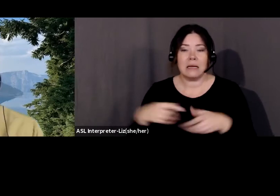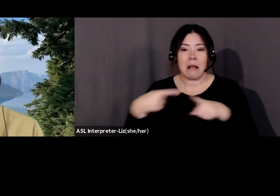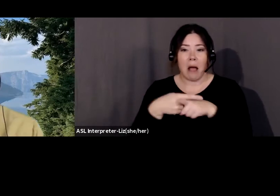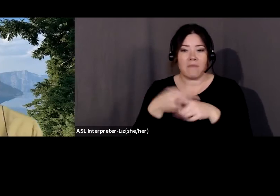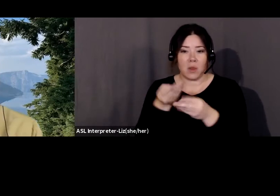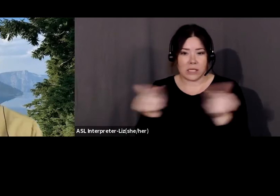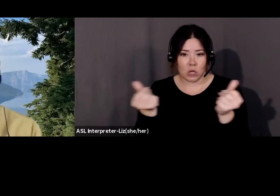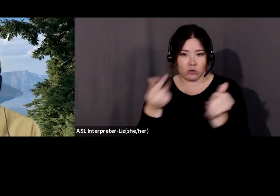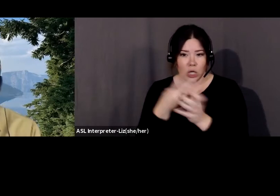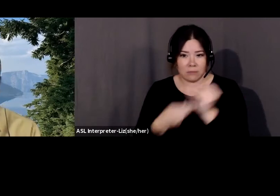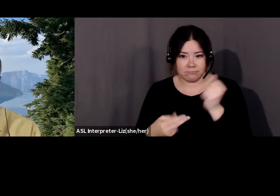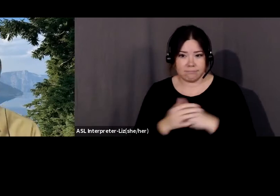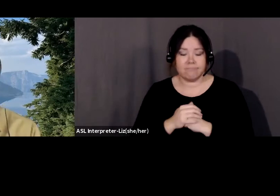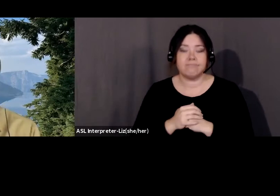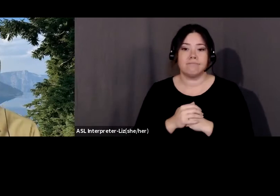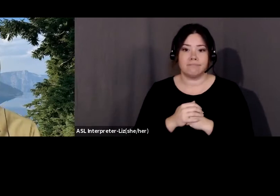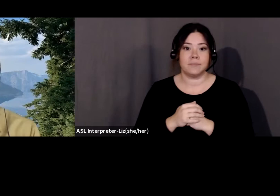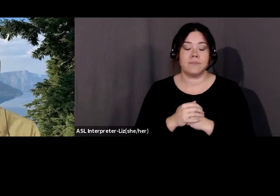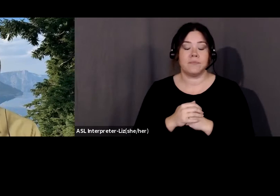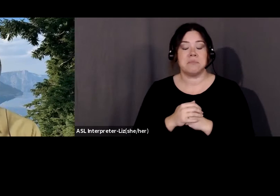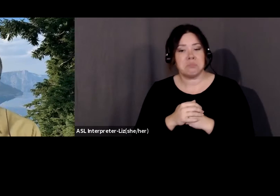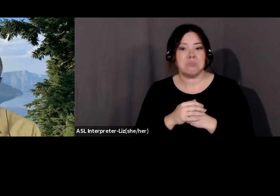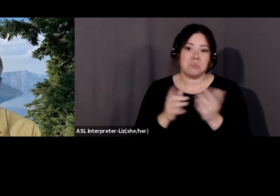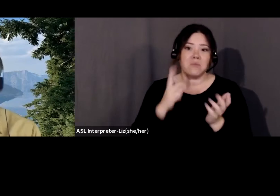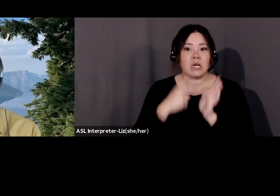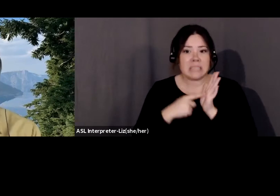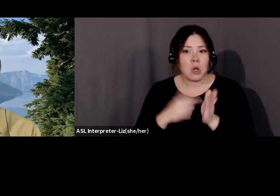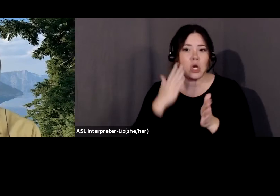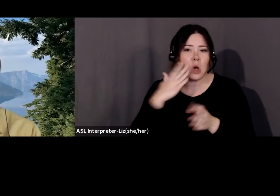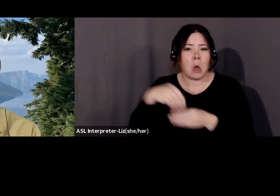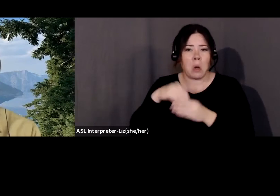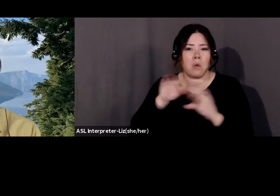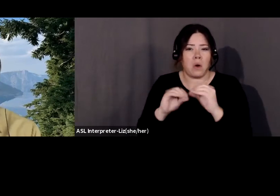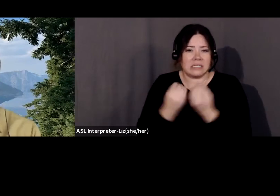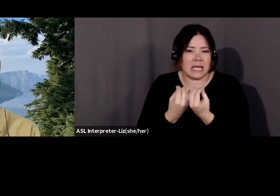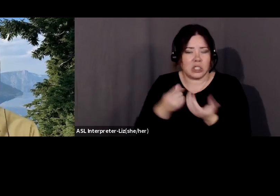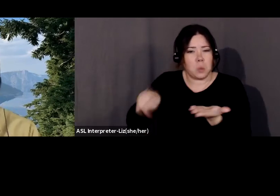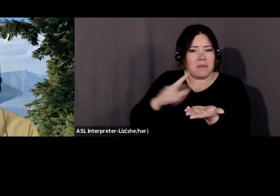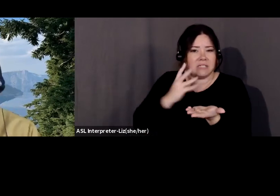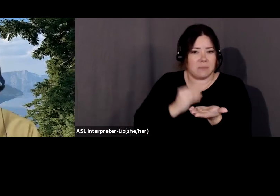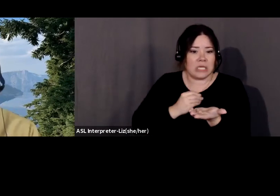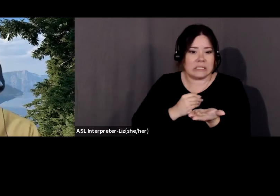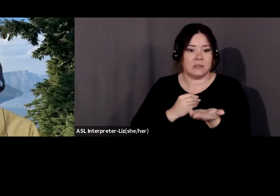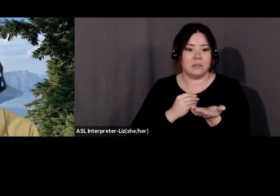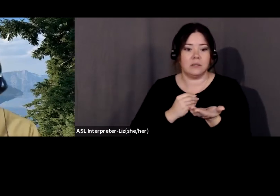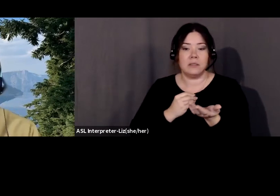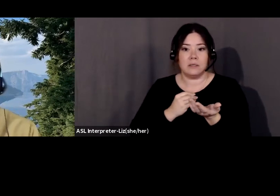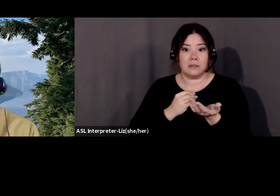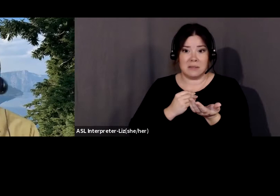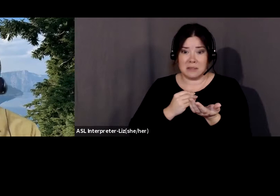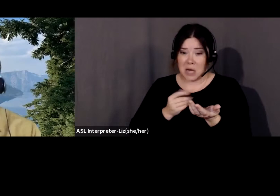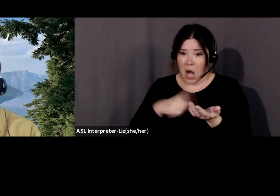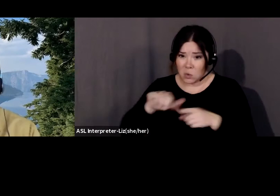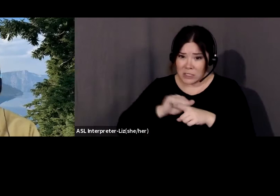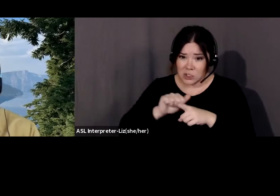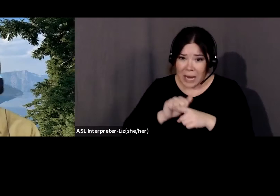think about it, within organizations that we've all worked, human service organizations, How often are we really trained on the nuts and